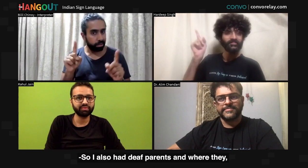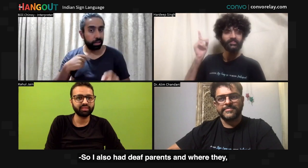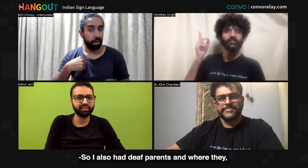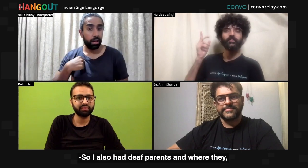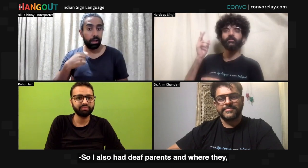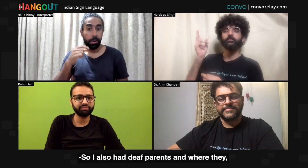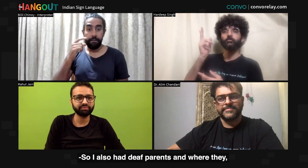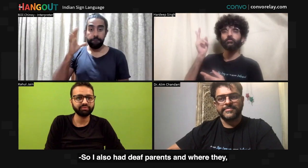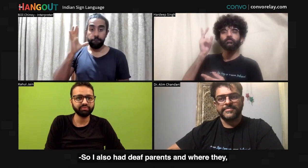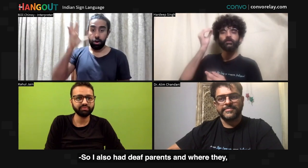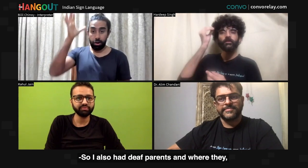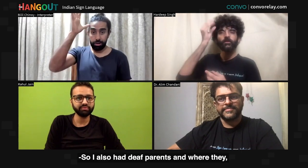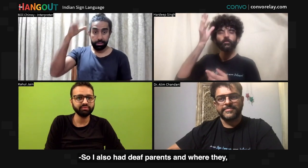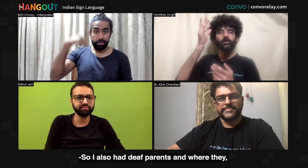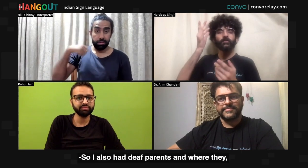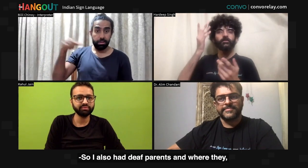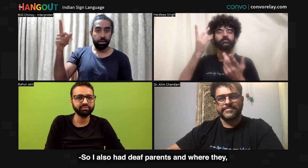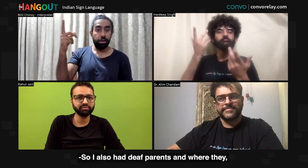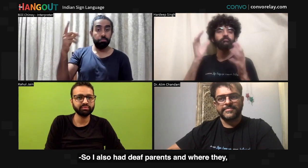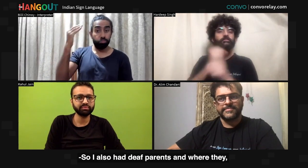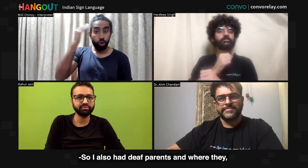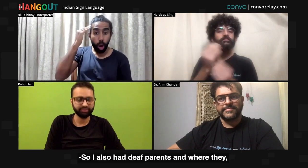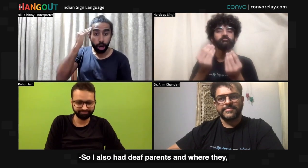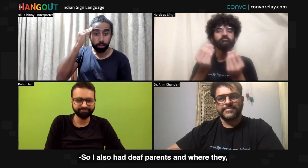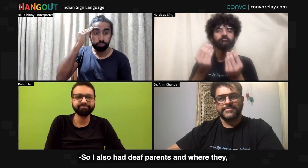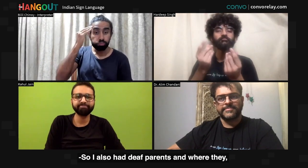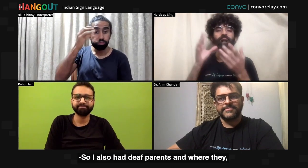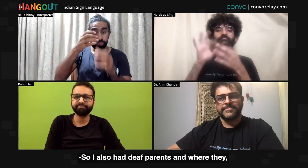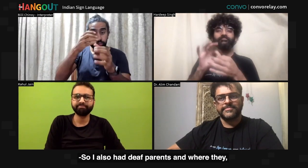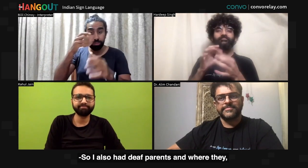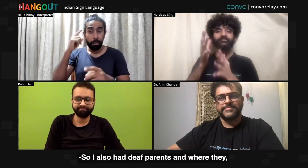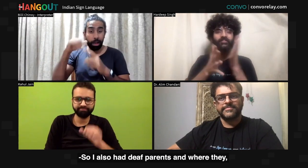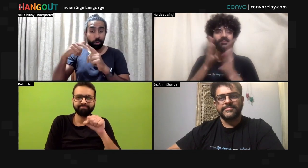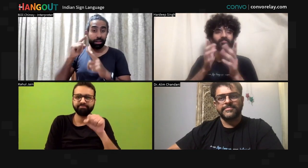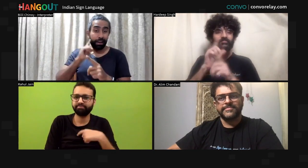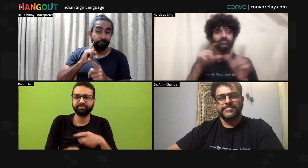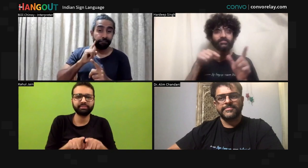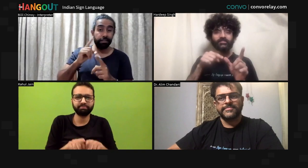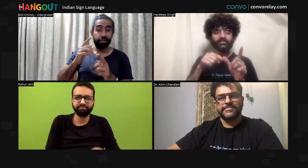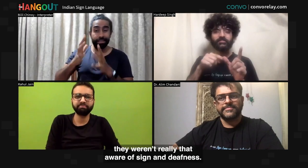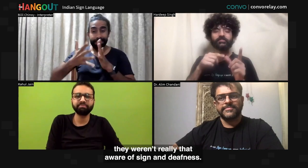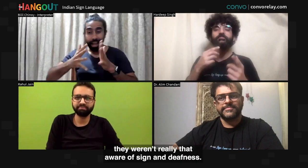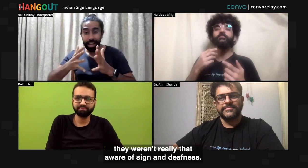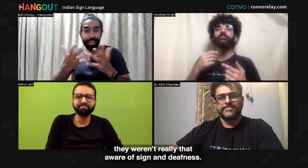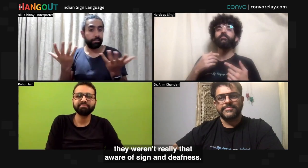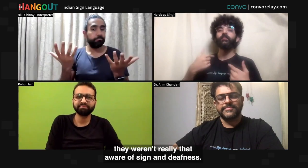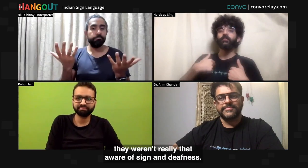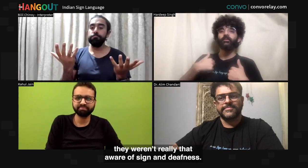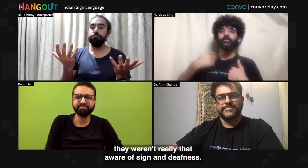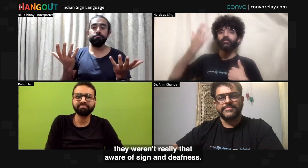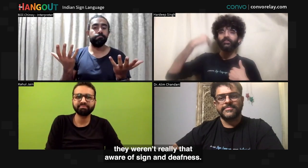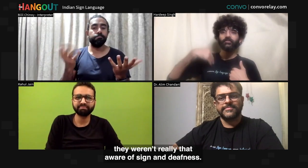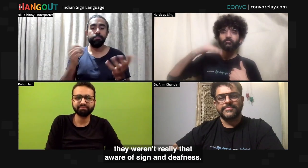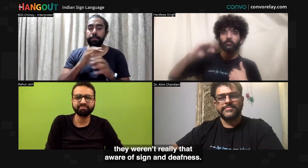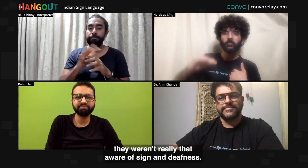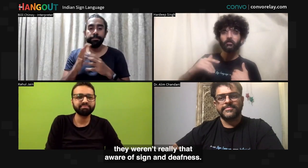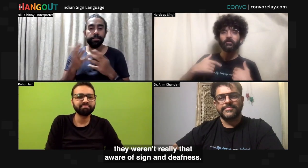So, I also had deaf parents, and were they, they weren't really that aware of sign and